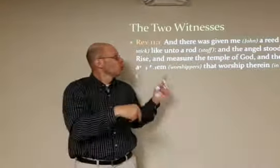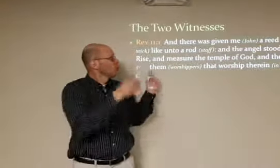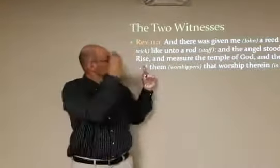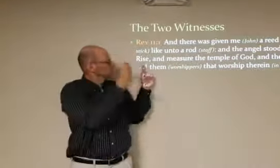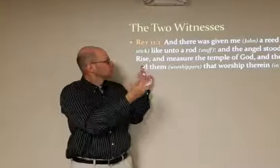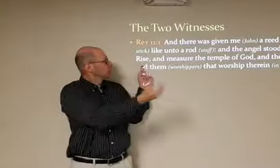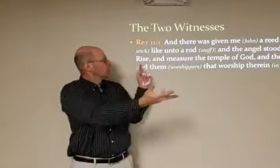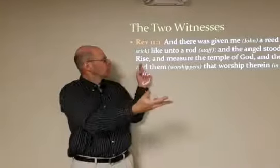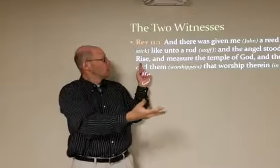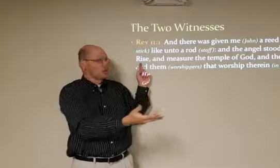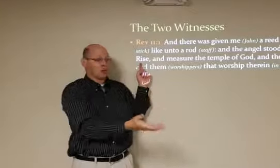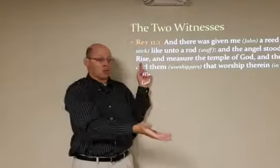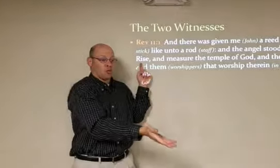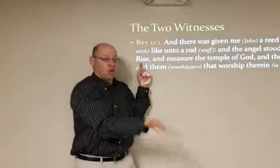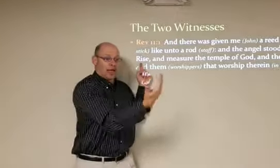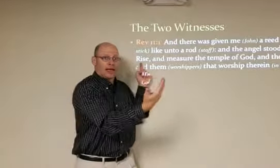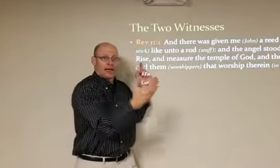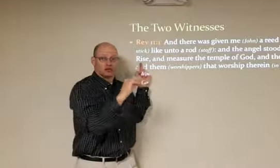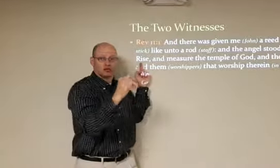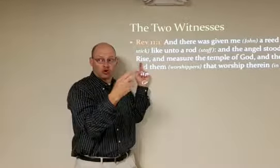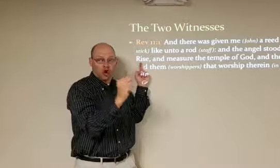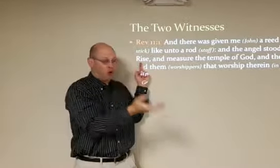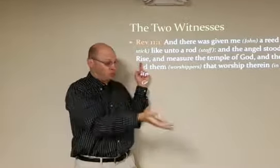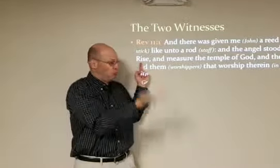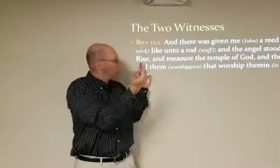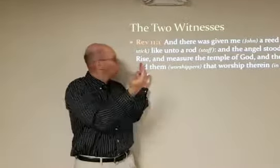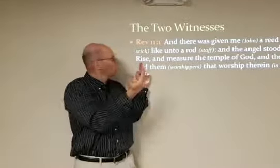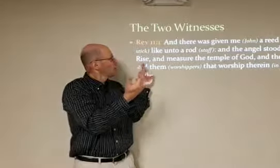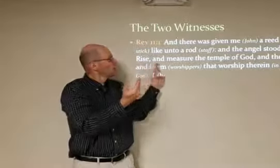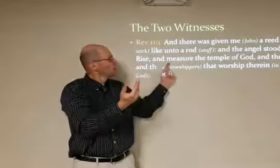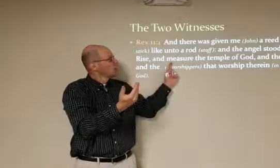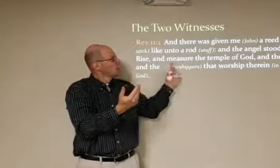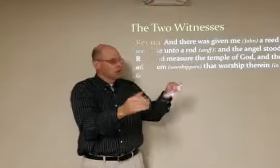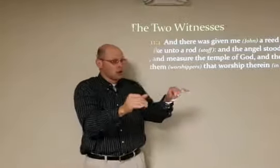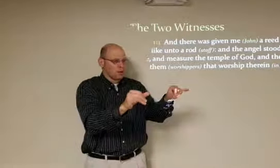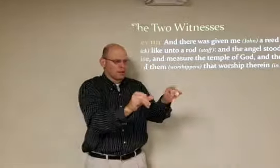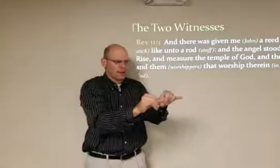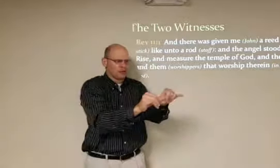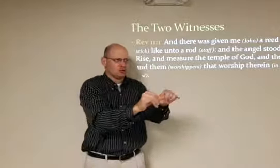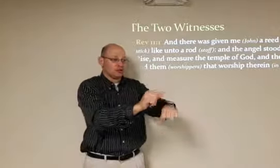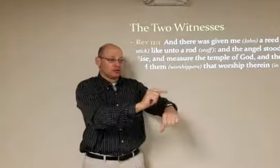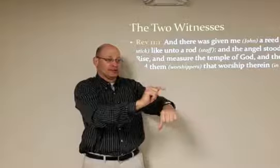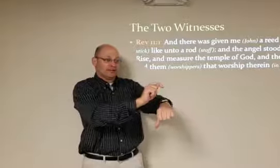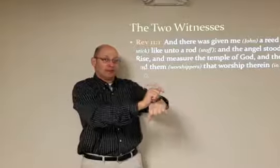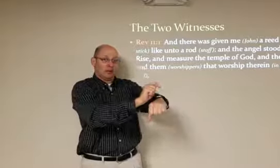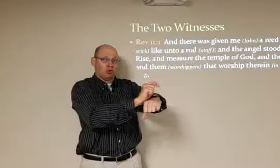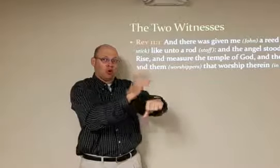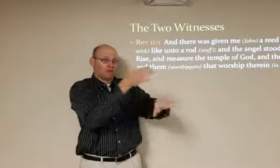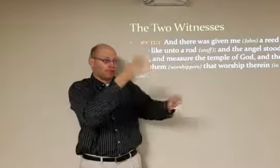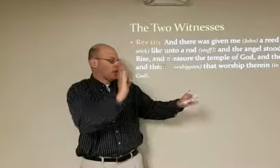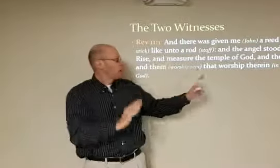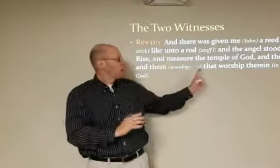that appeared to be like a rod, staff. And the angel stood, saying, Rise and measure